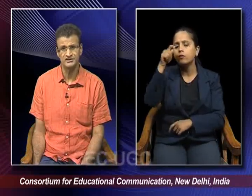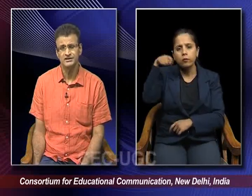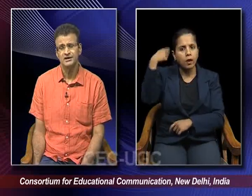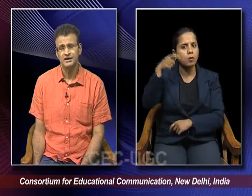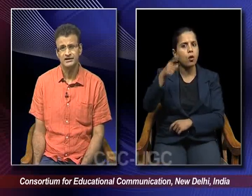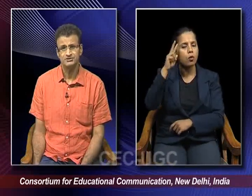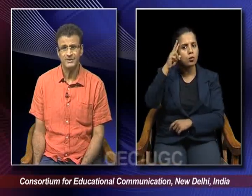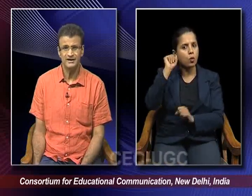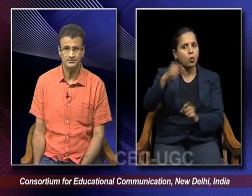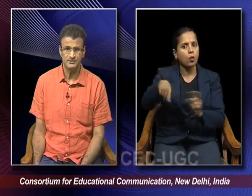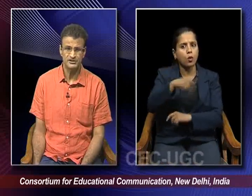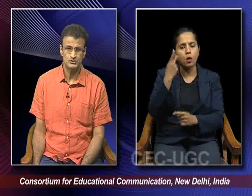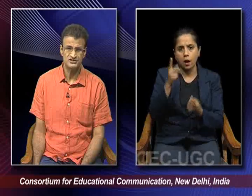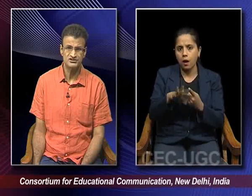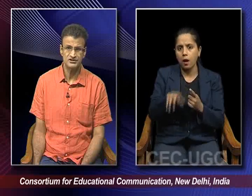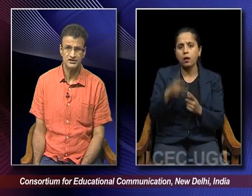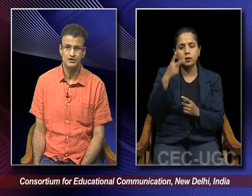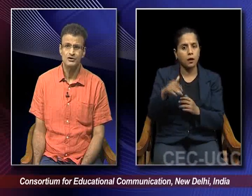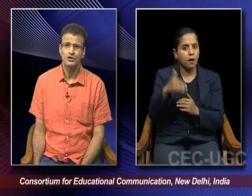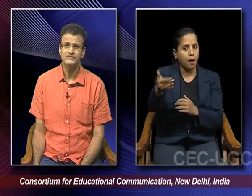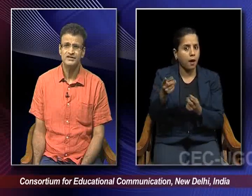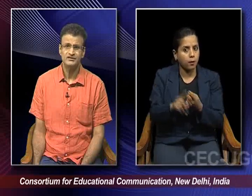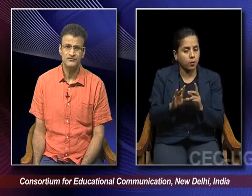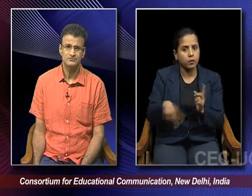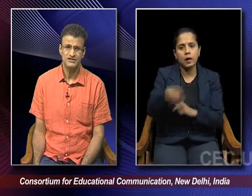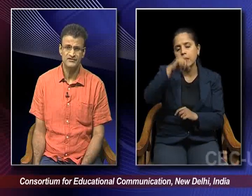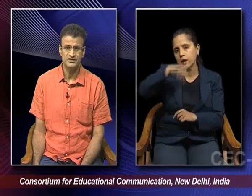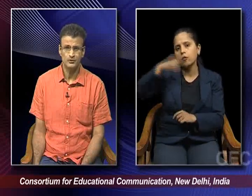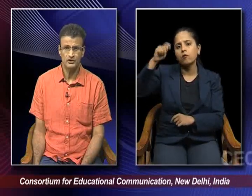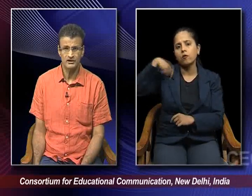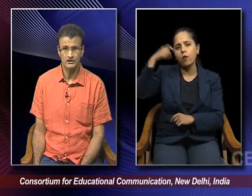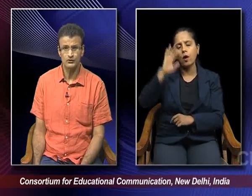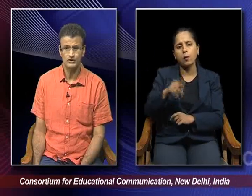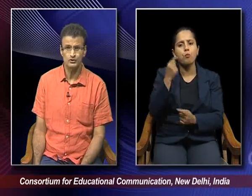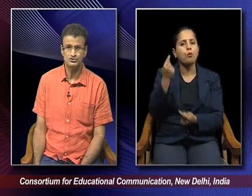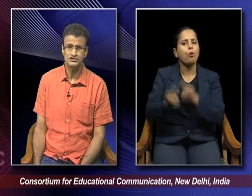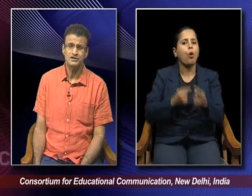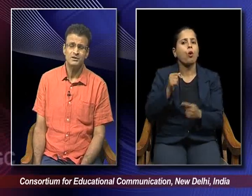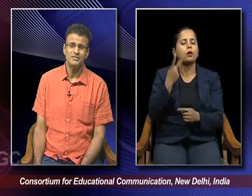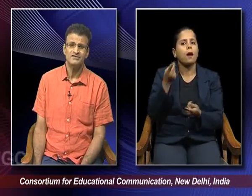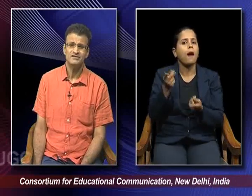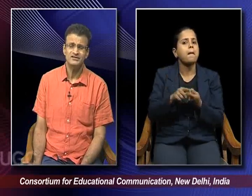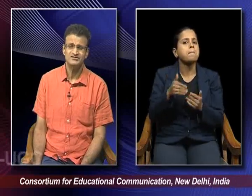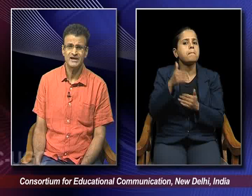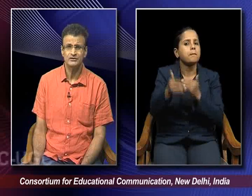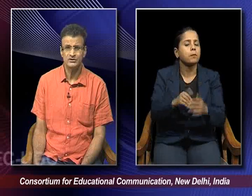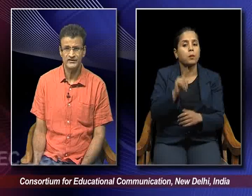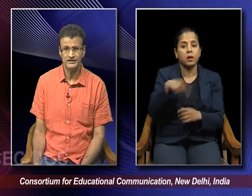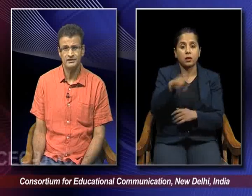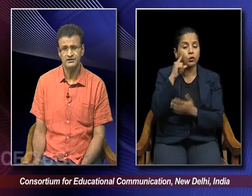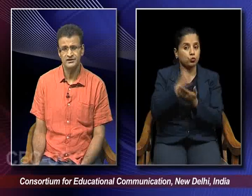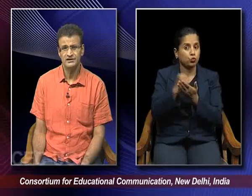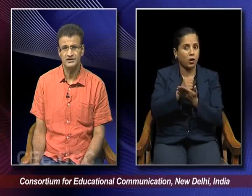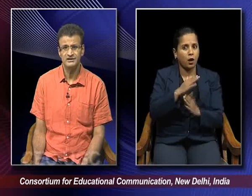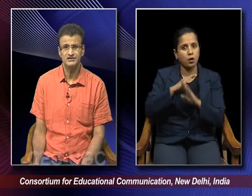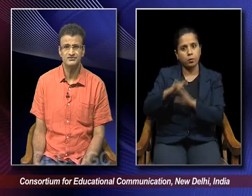politics, despite the perpetual censoring of the Indian films having the political overtones. But when is trying to defend